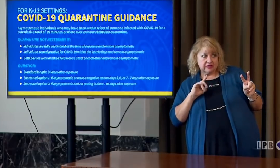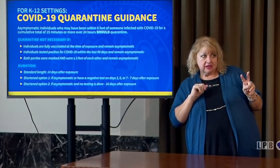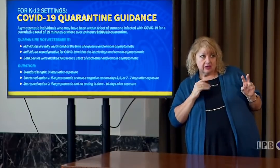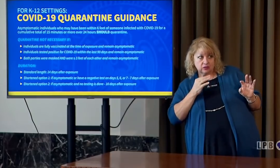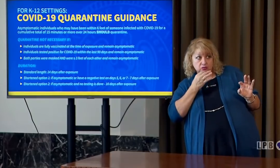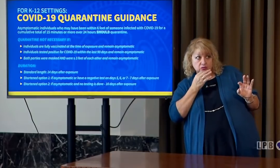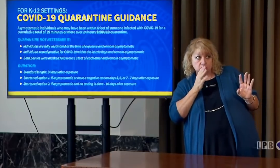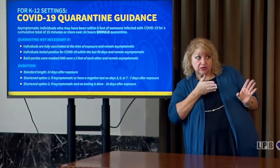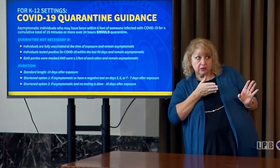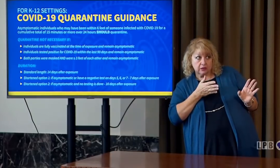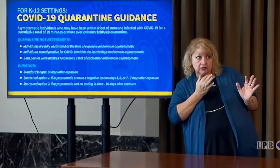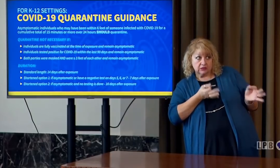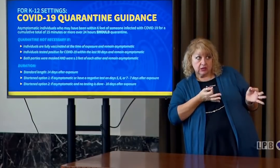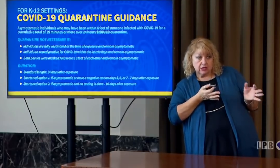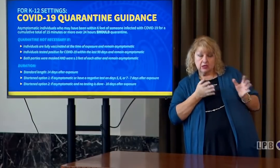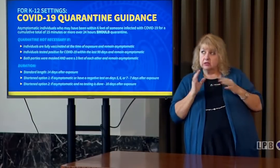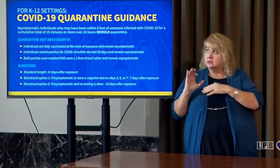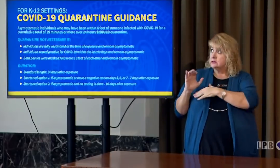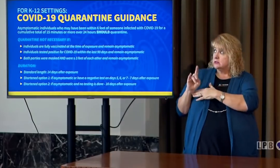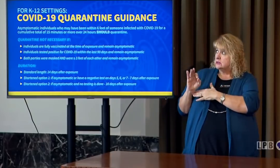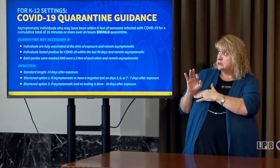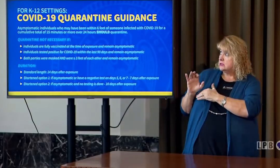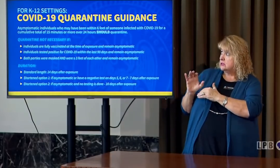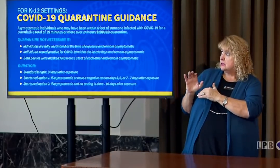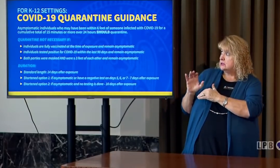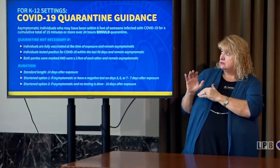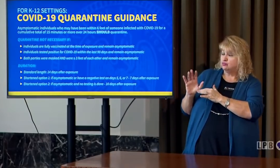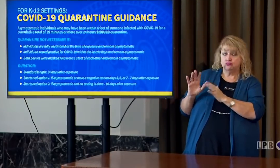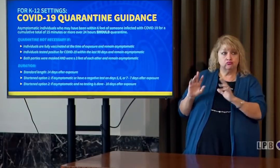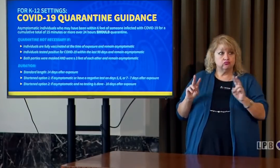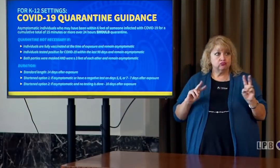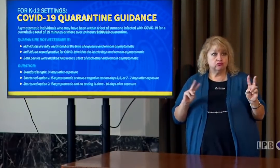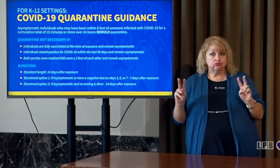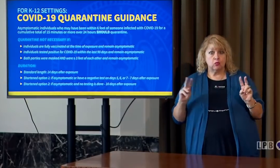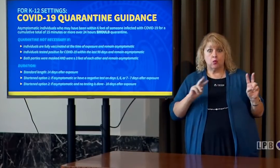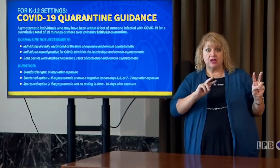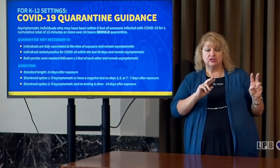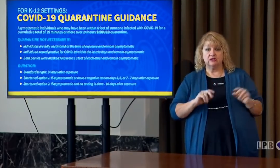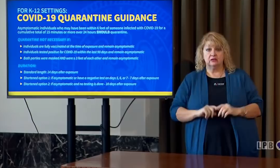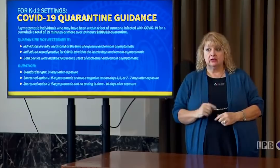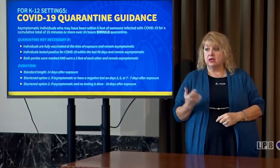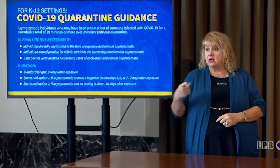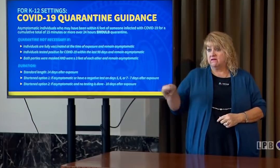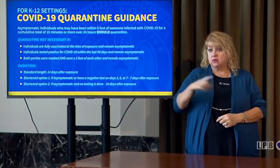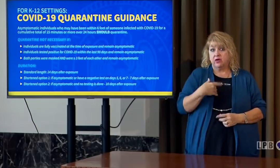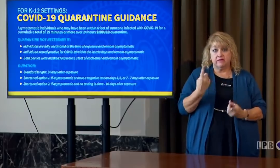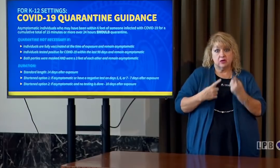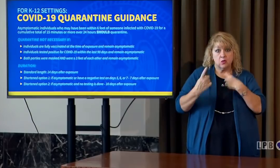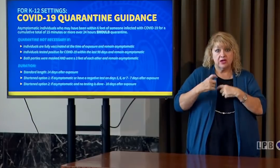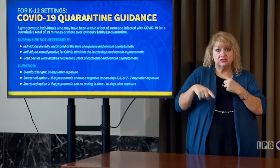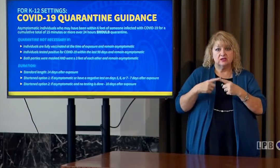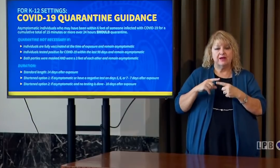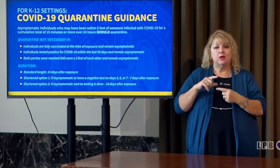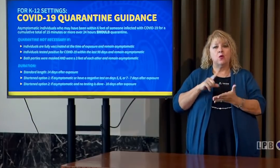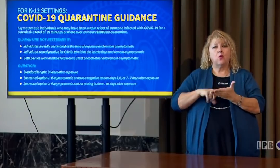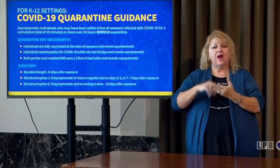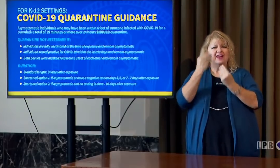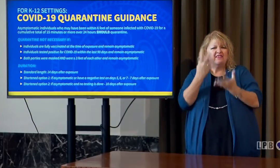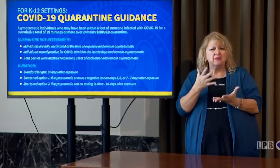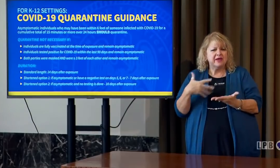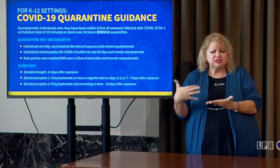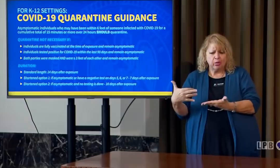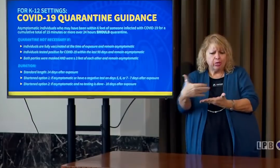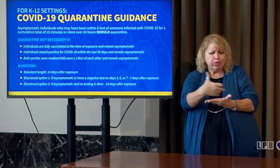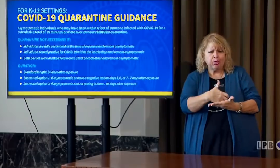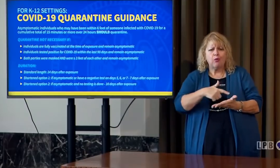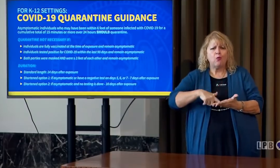near future, vaccines will be available to younger children. And if anyone has questions about the data behind this, these